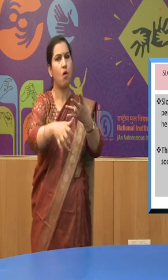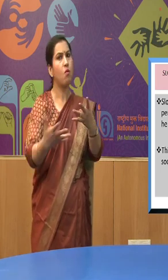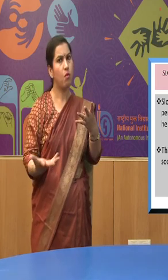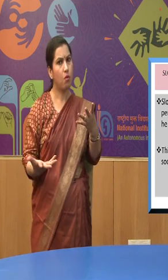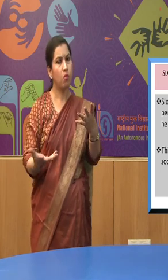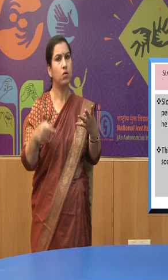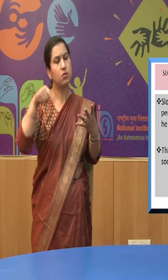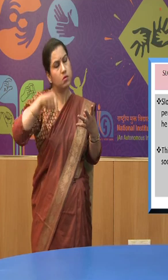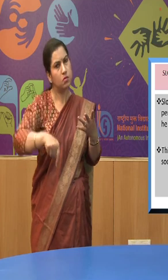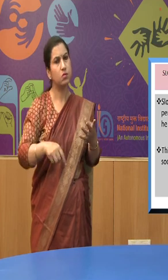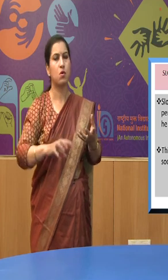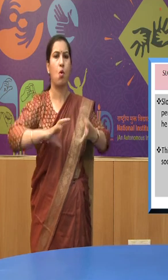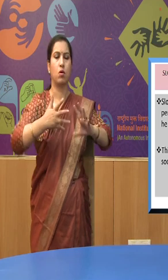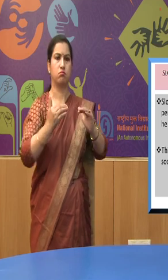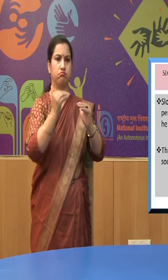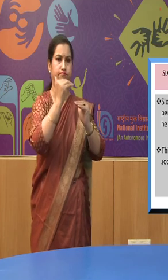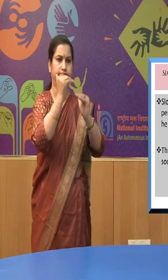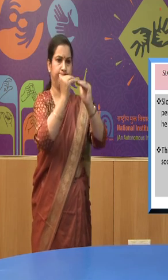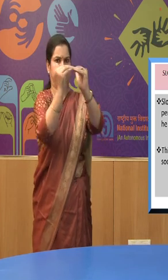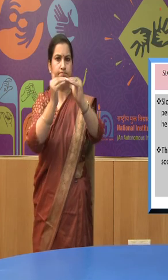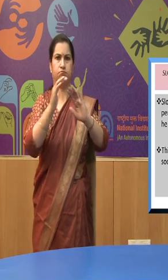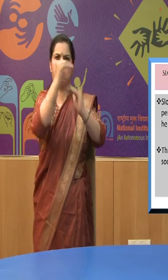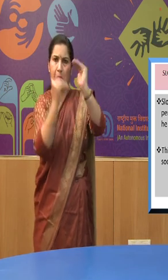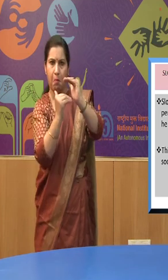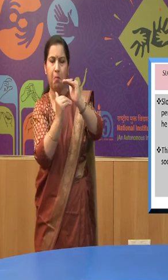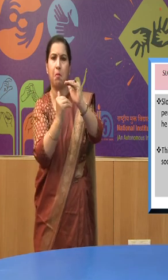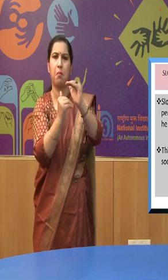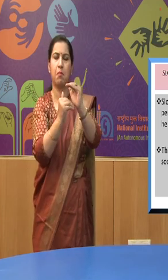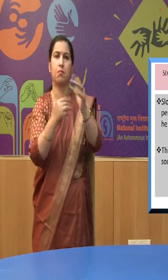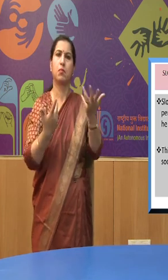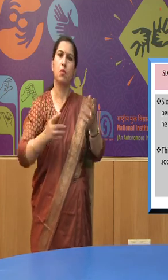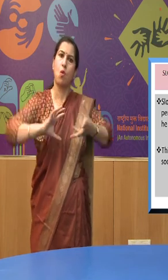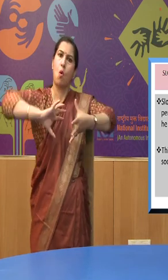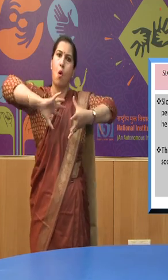This led to the birth of inequality in the society.